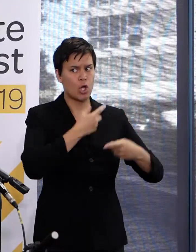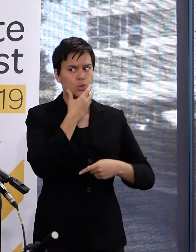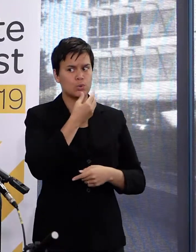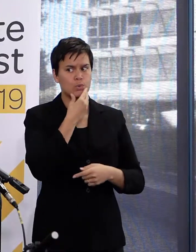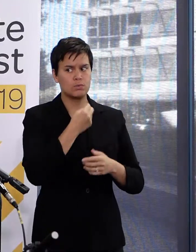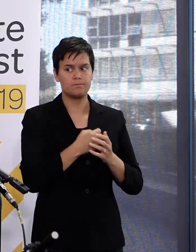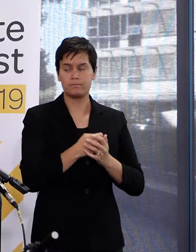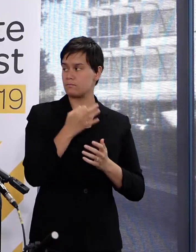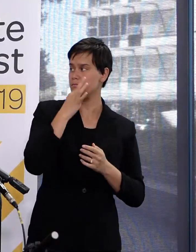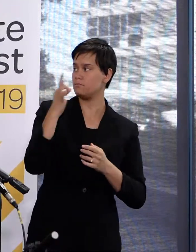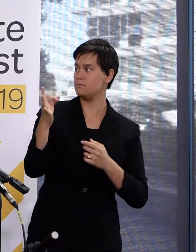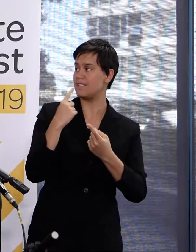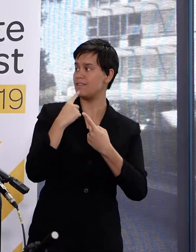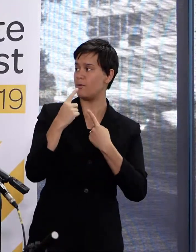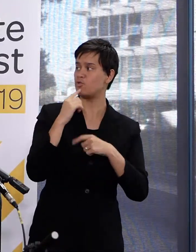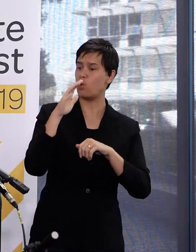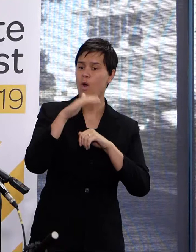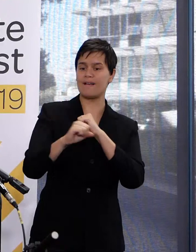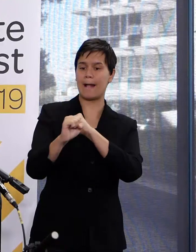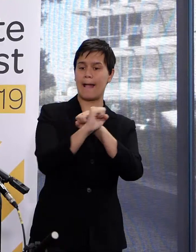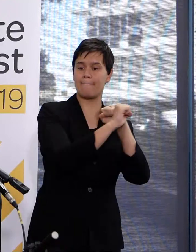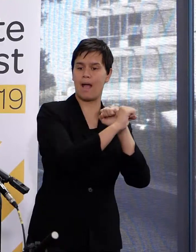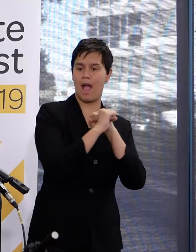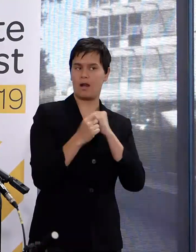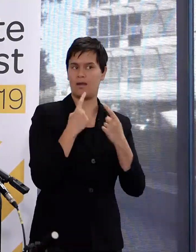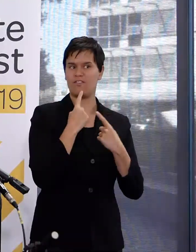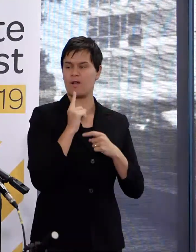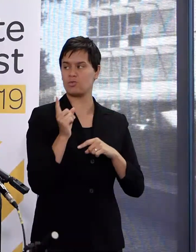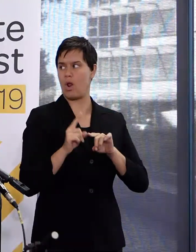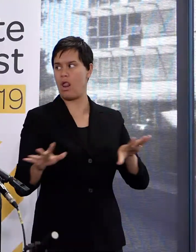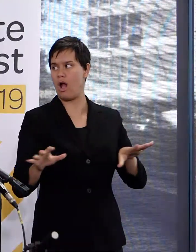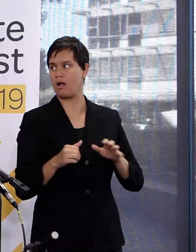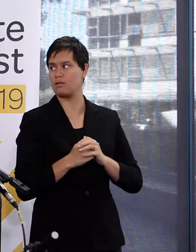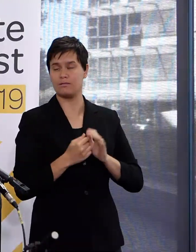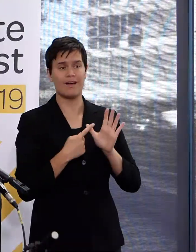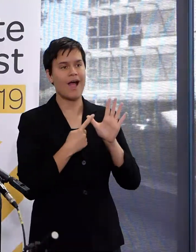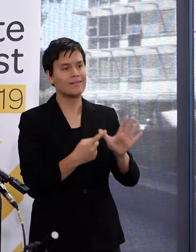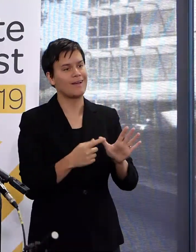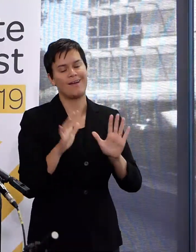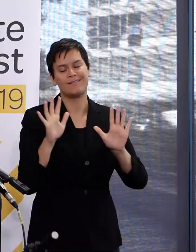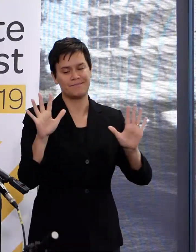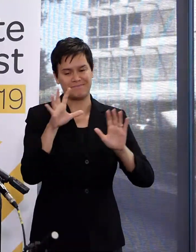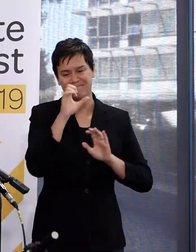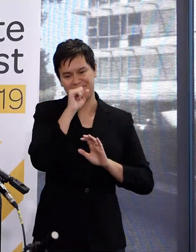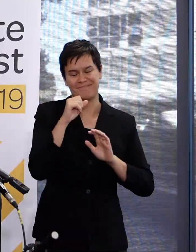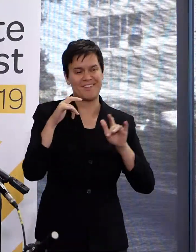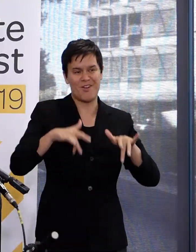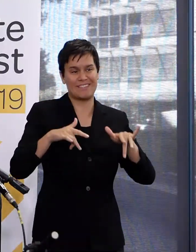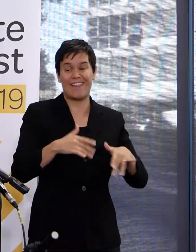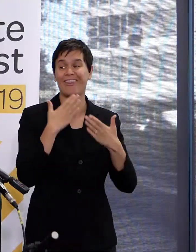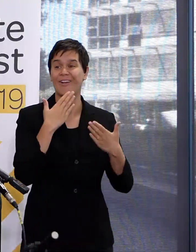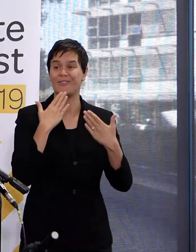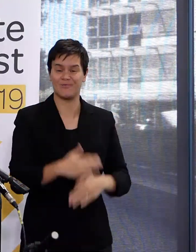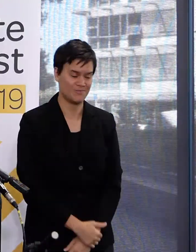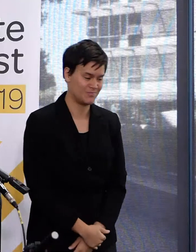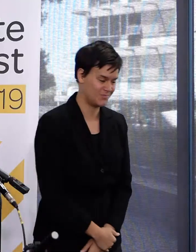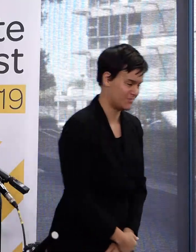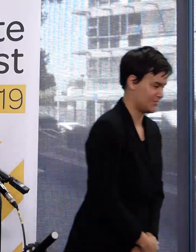that campaign? Can you give us a taster? I can't actually, but there will be detail coming. Thank you very much, everybody.